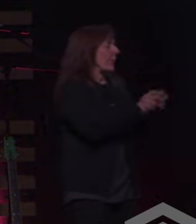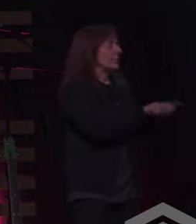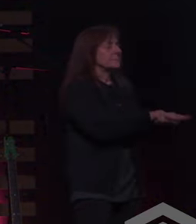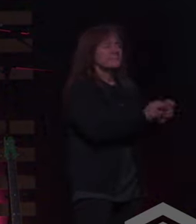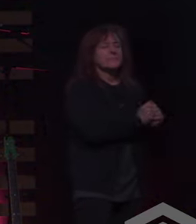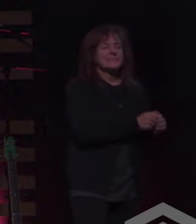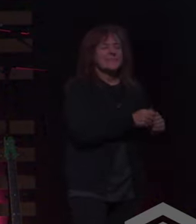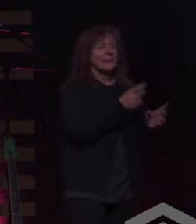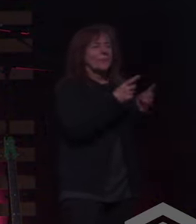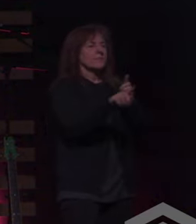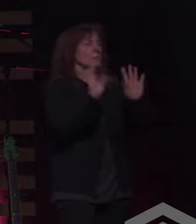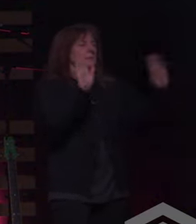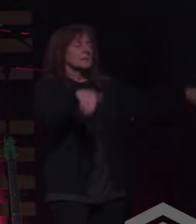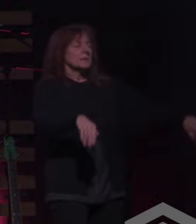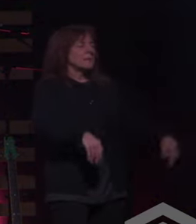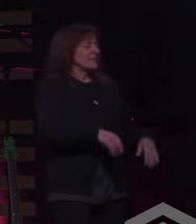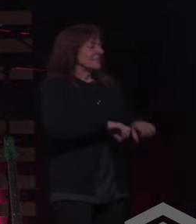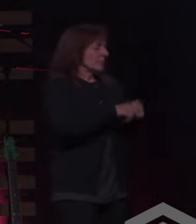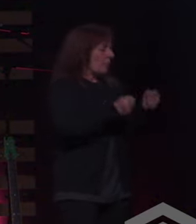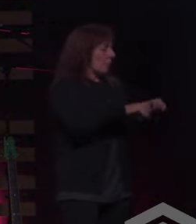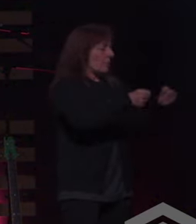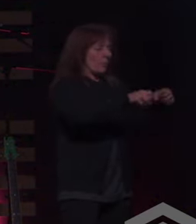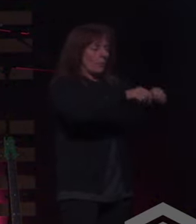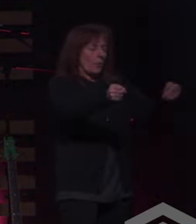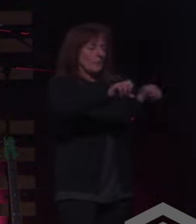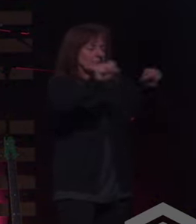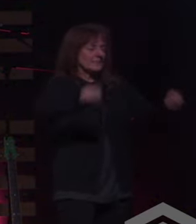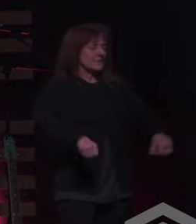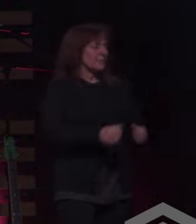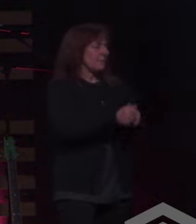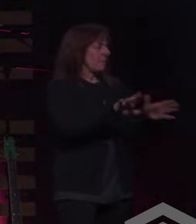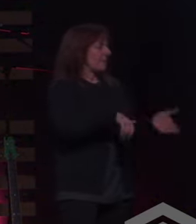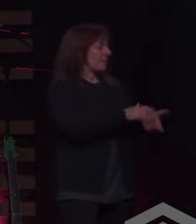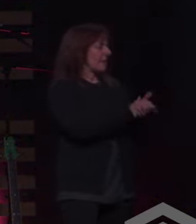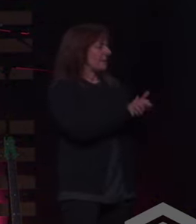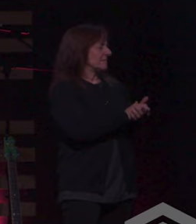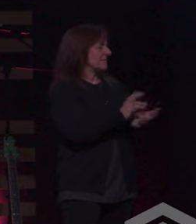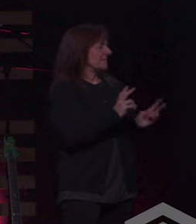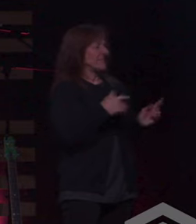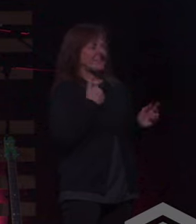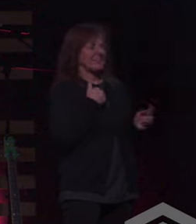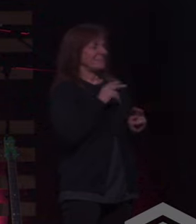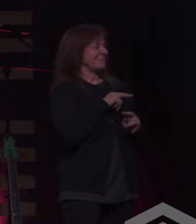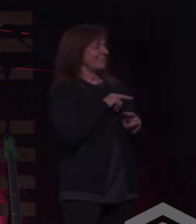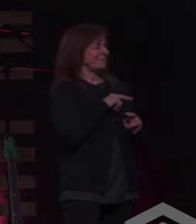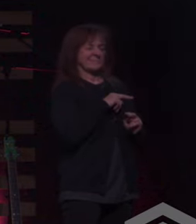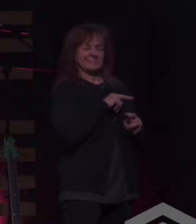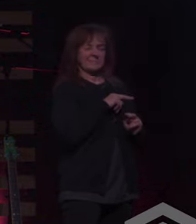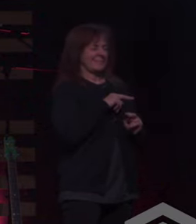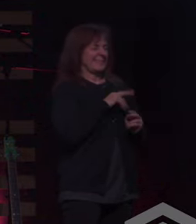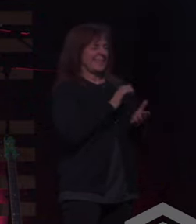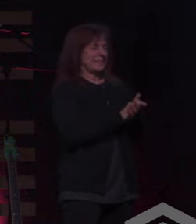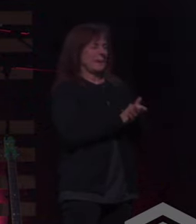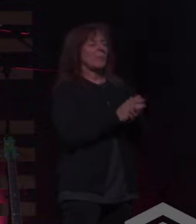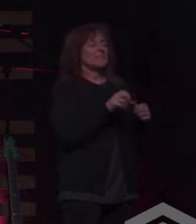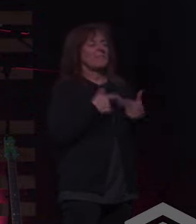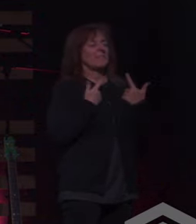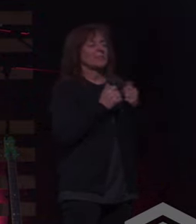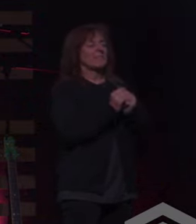They have seen such a broken system with marriage that this younger generation is just not getting married